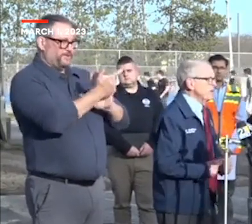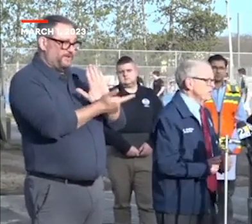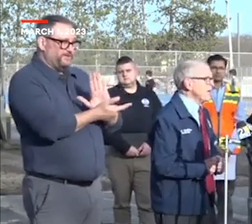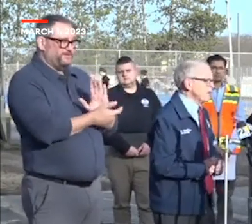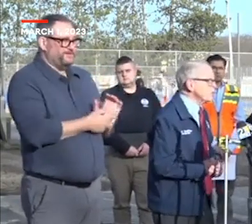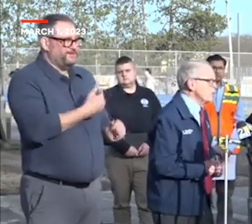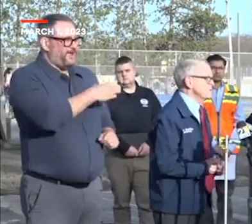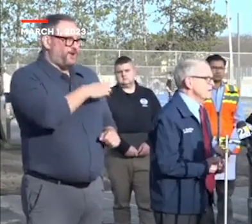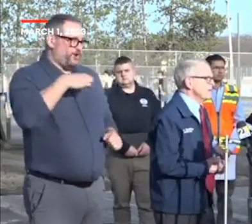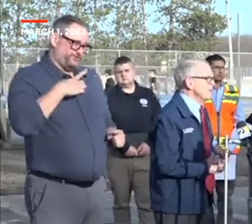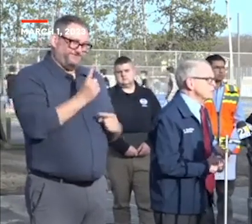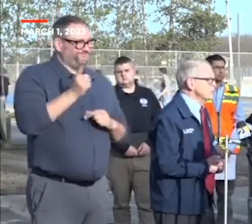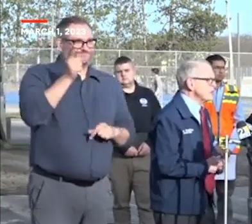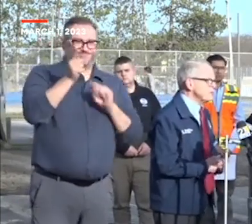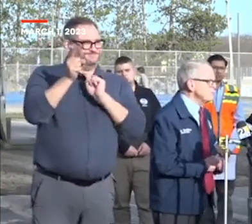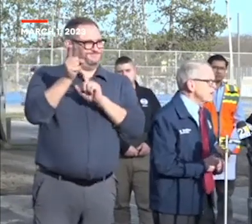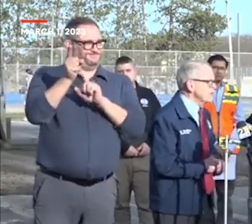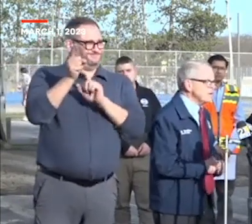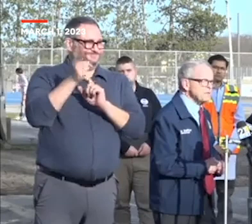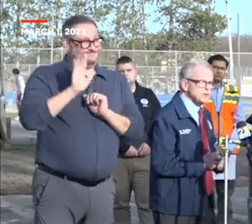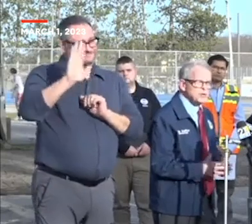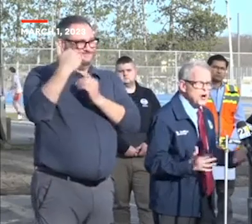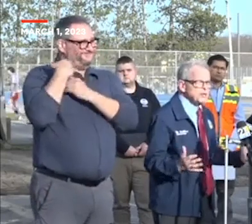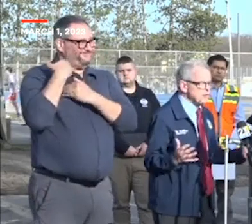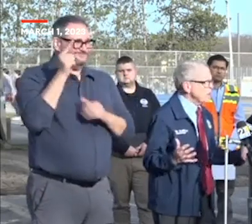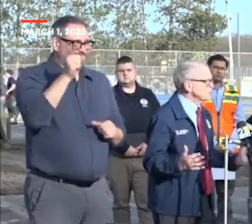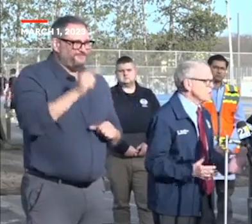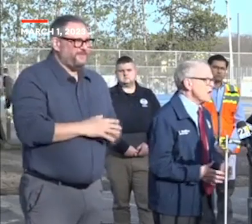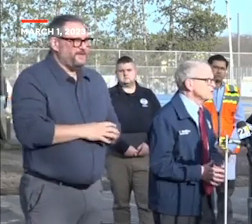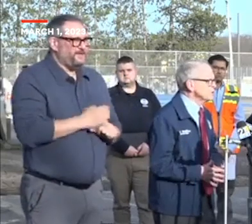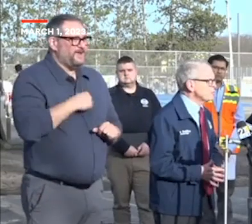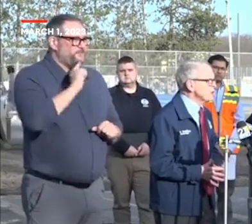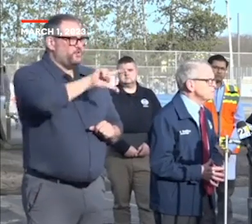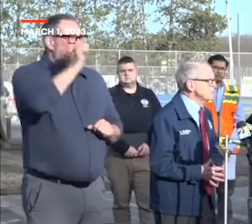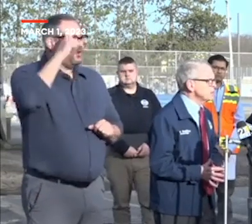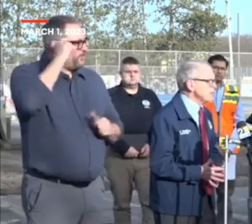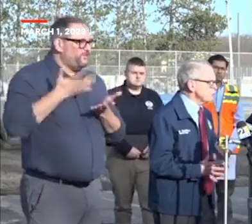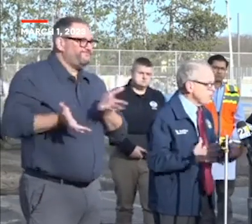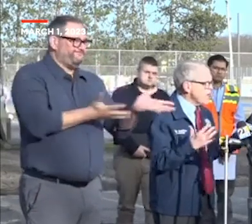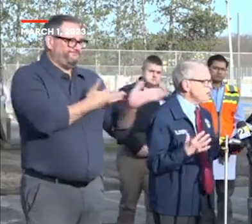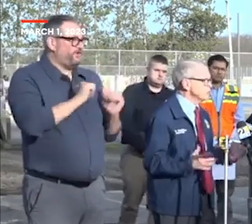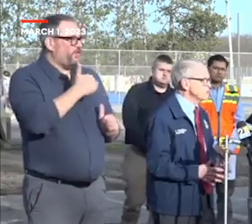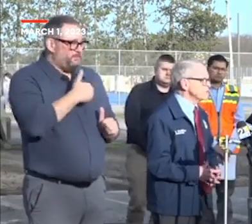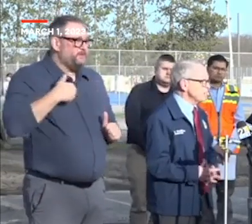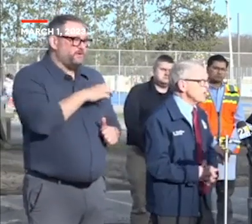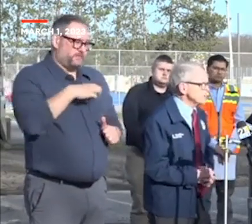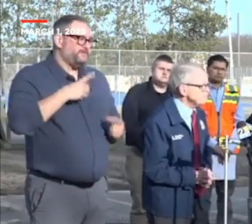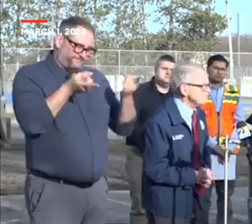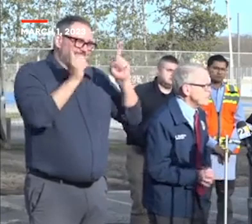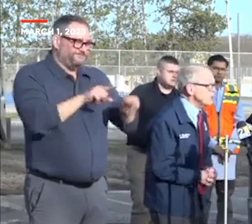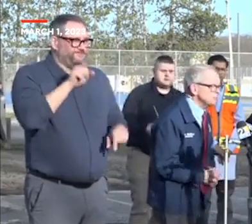got to do it. And I'm sure that other governors are talking to their members of Congress as well. So, and I appreciate Congress's